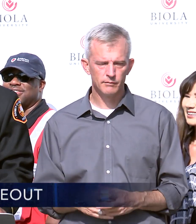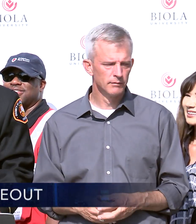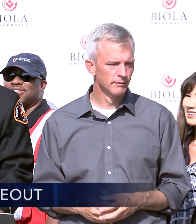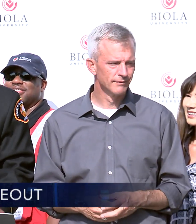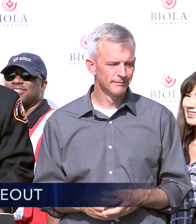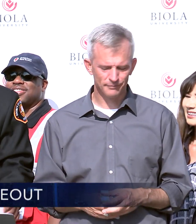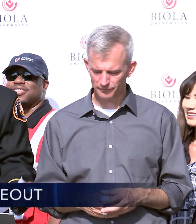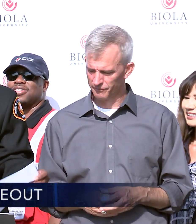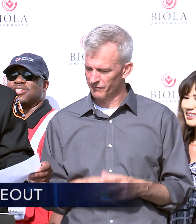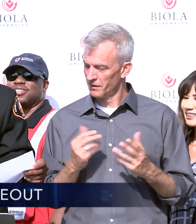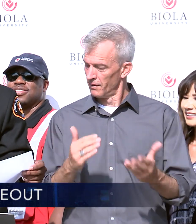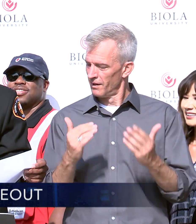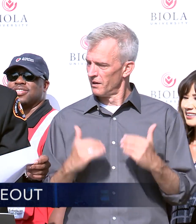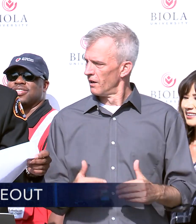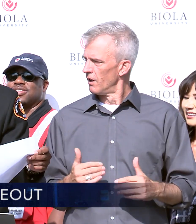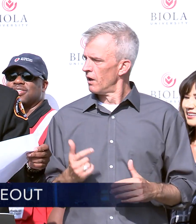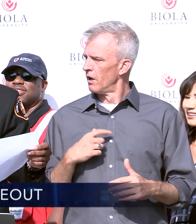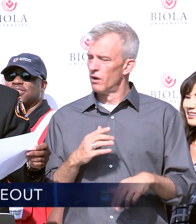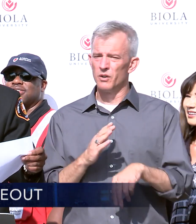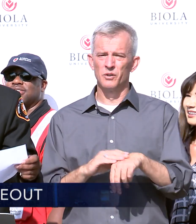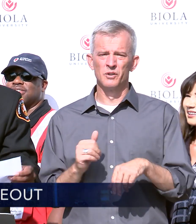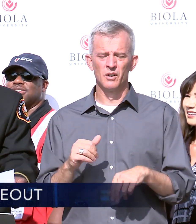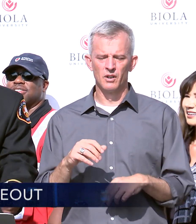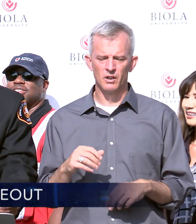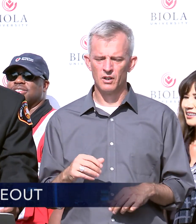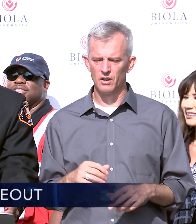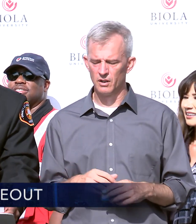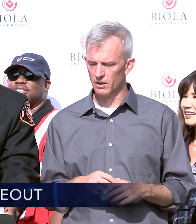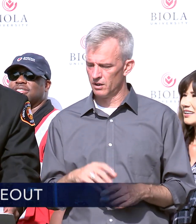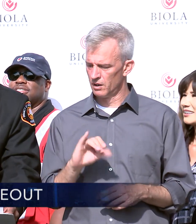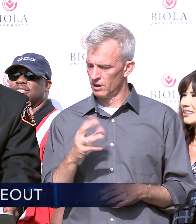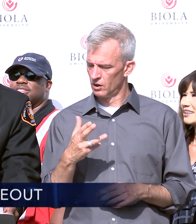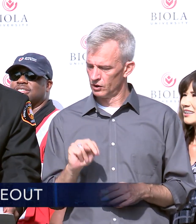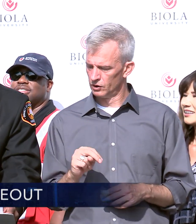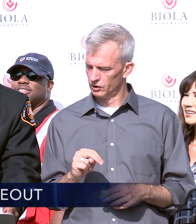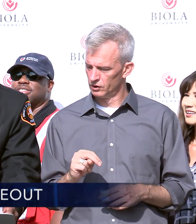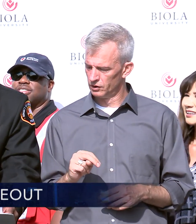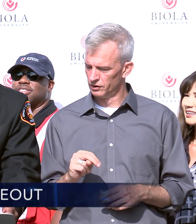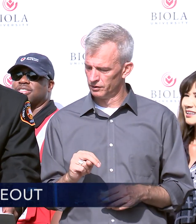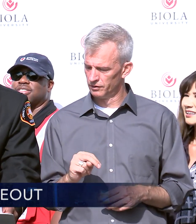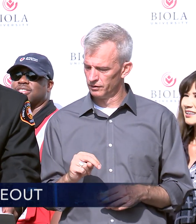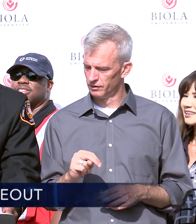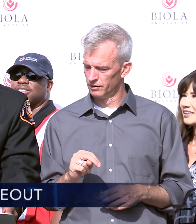So next, I would like to bring to the podium and introduce John